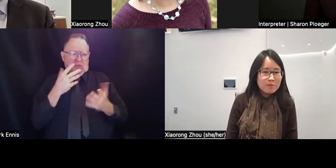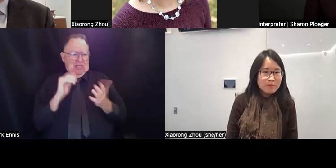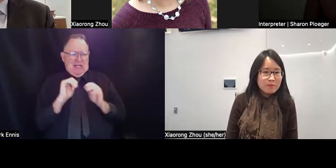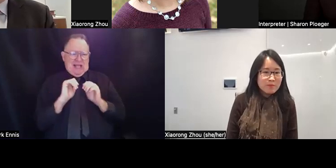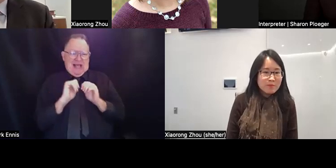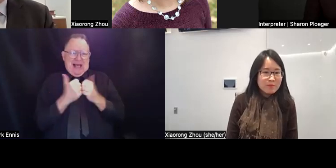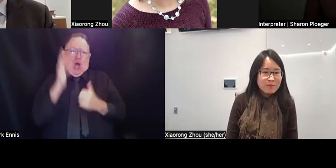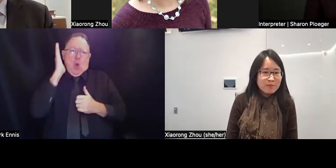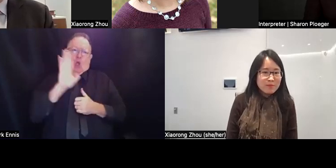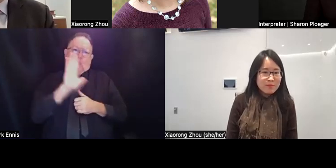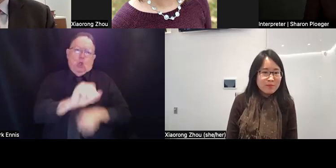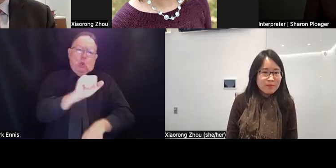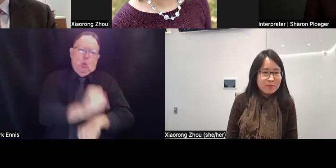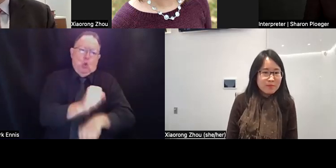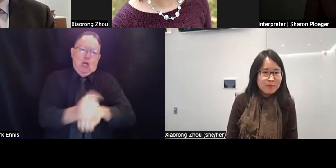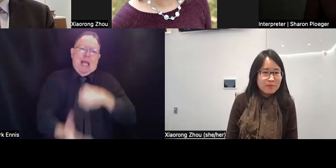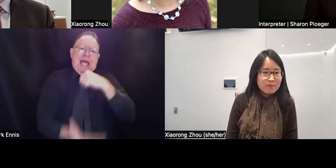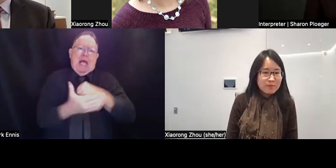people in China?